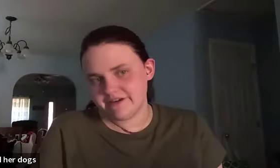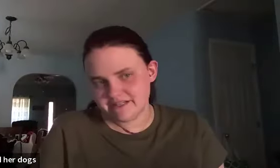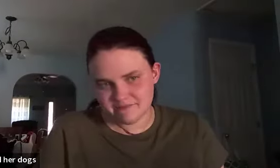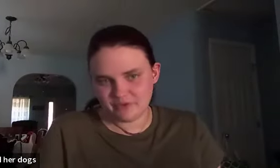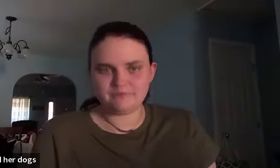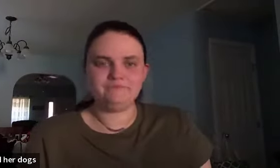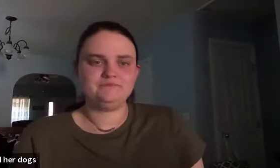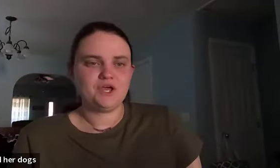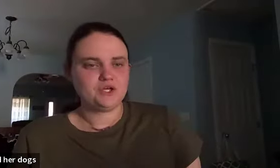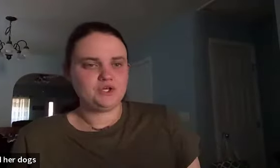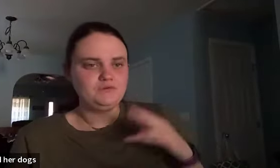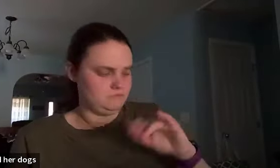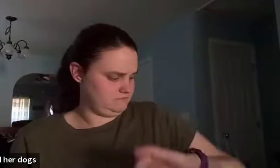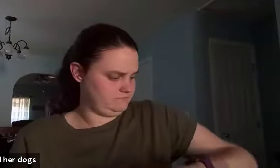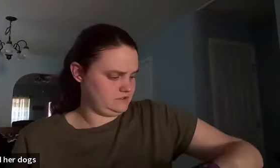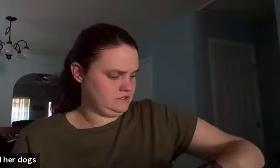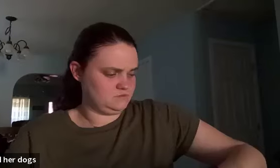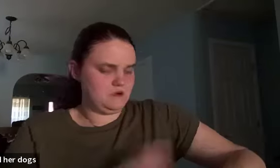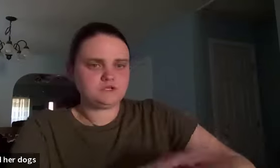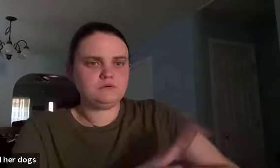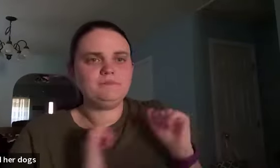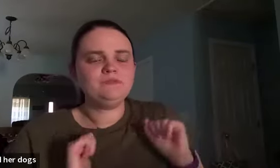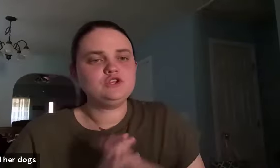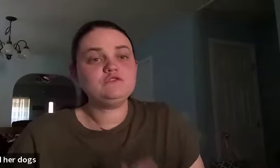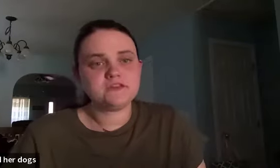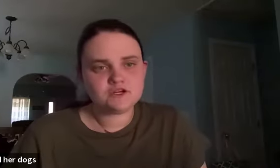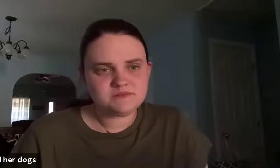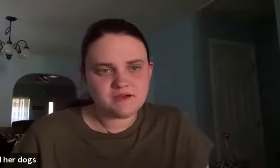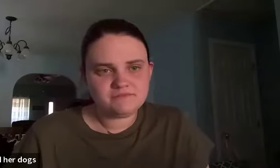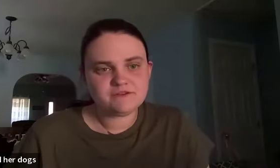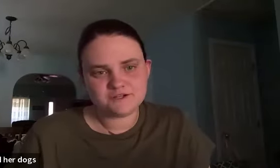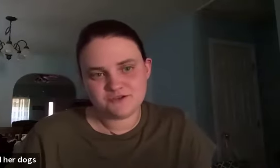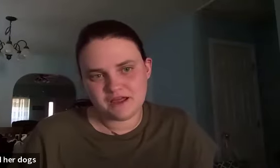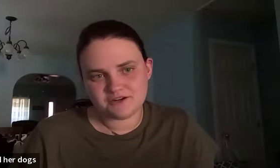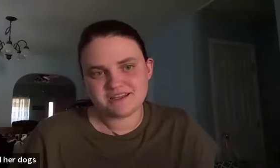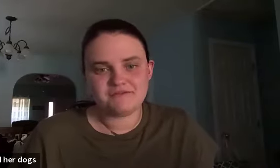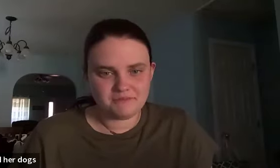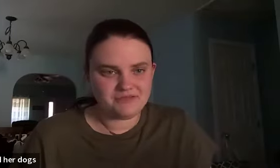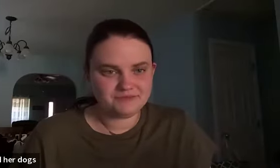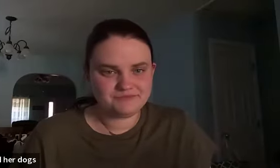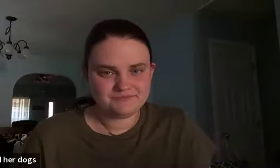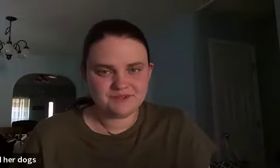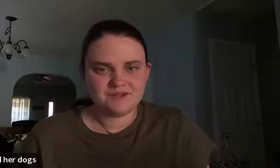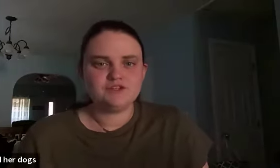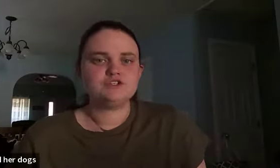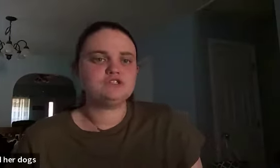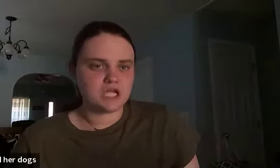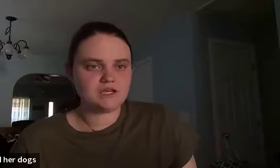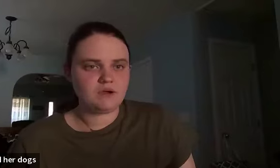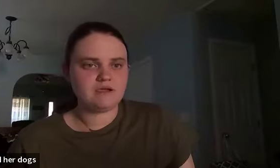very simple. Goodness, watch. Okay. You finger spell the first few letters of the month. So January